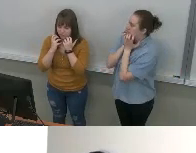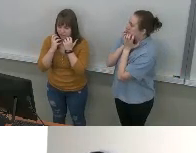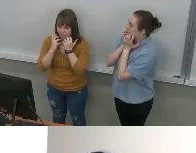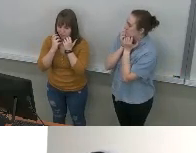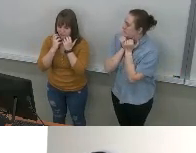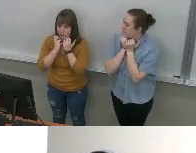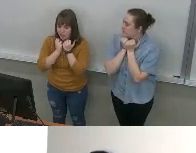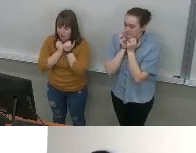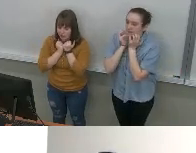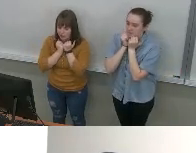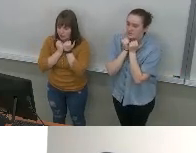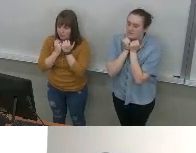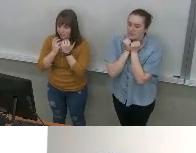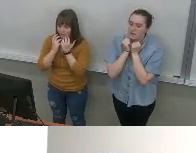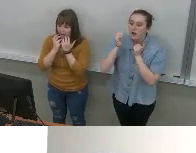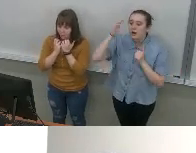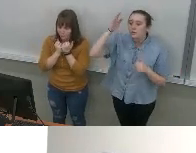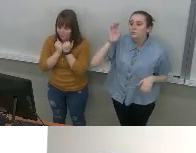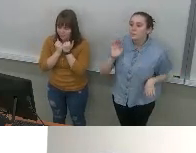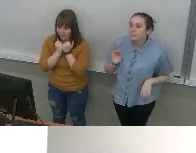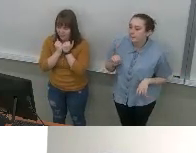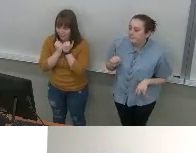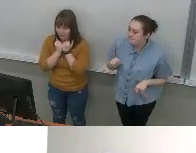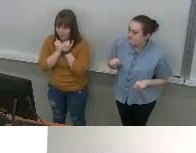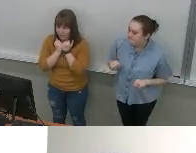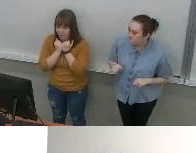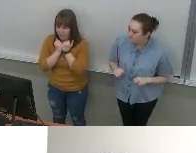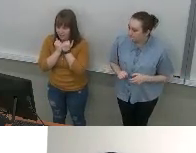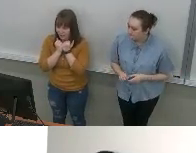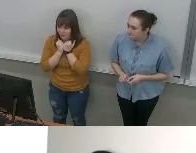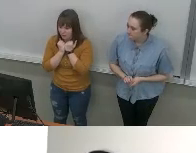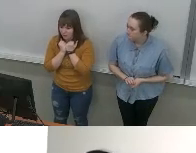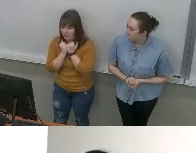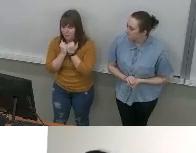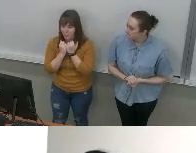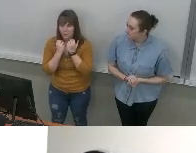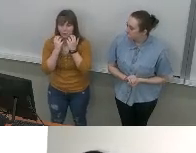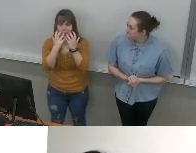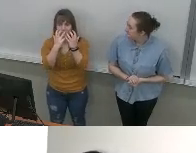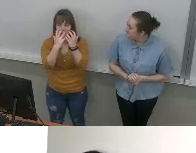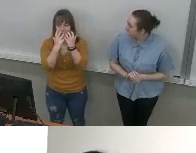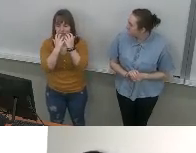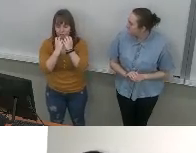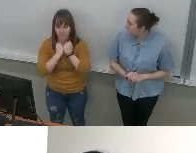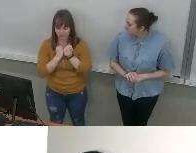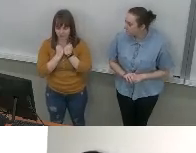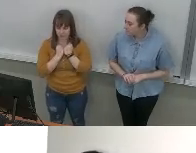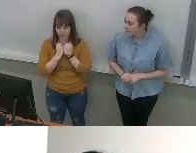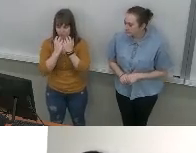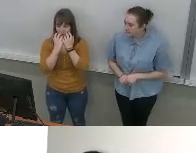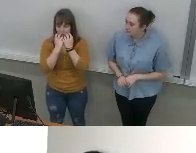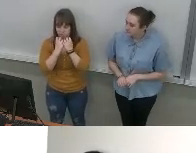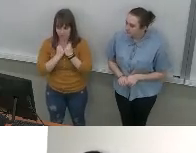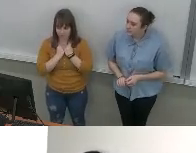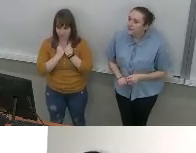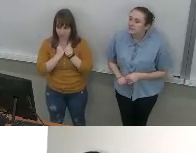kind of the sign for cherish. This is a sign for cherish. Value. That's kind of how you kind of can remember it because it's important to you. Kind of grabbing it and keeping